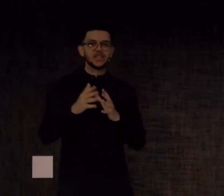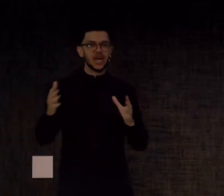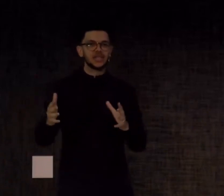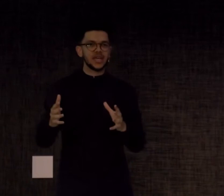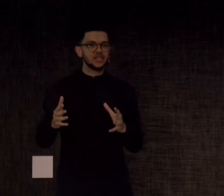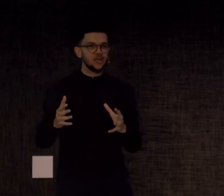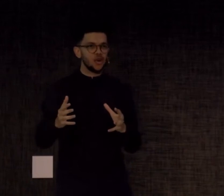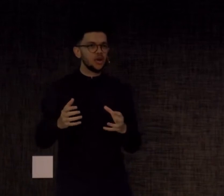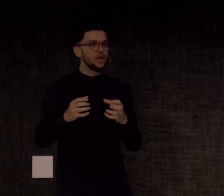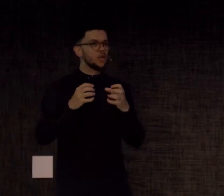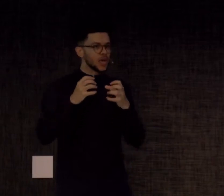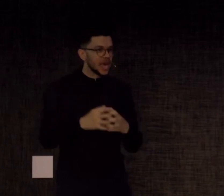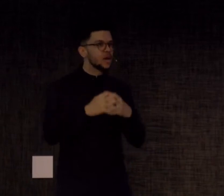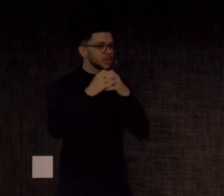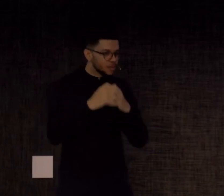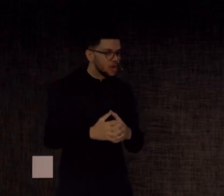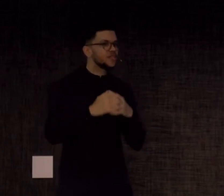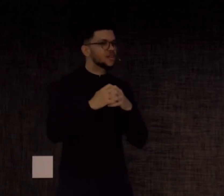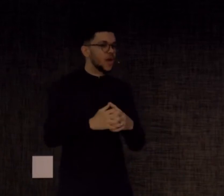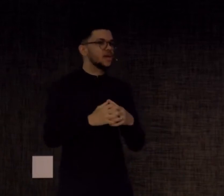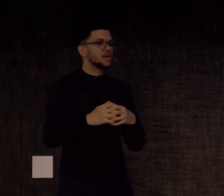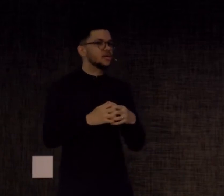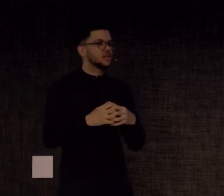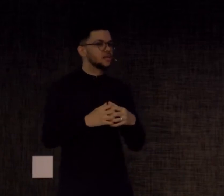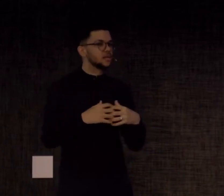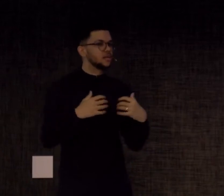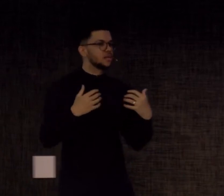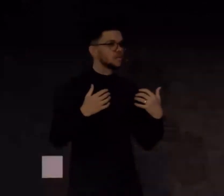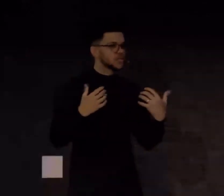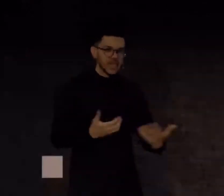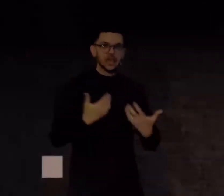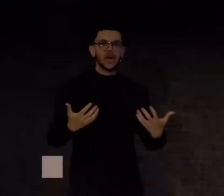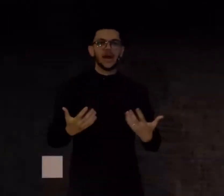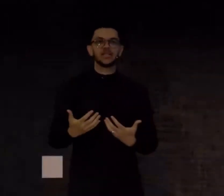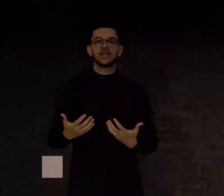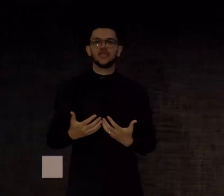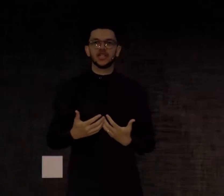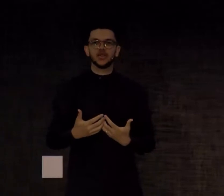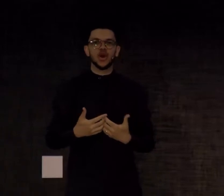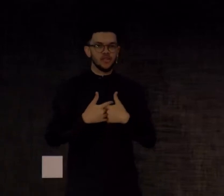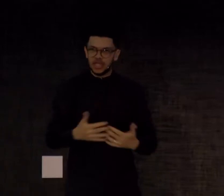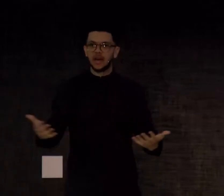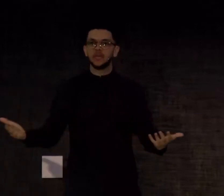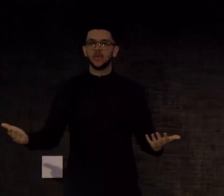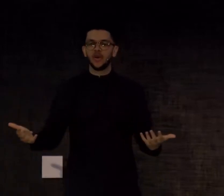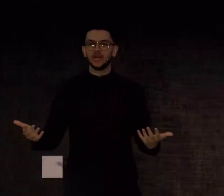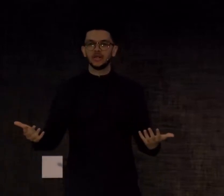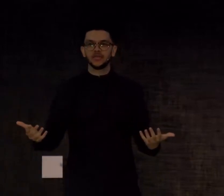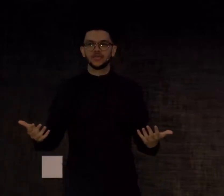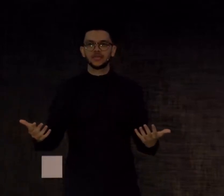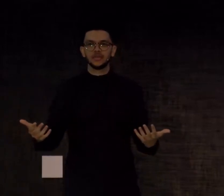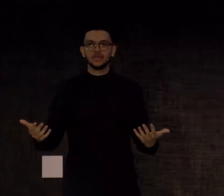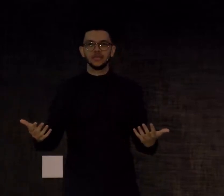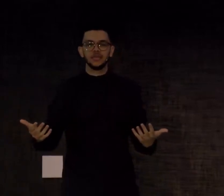1989 to 1994, we came up with the perfect way to think about how South Africa should work for time immemorial?